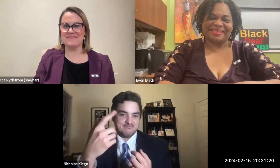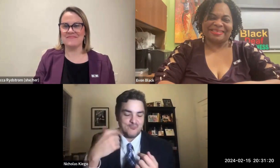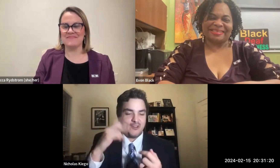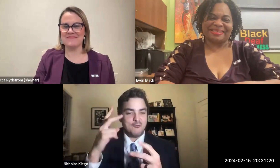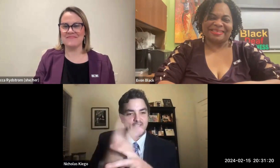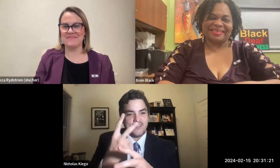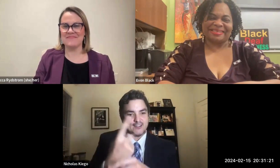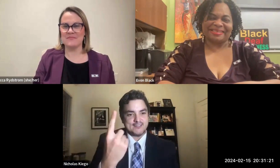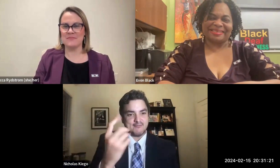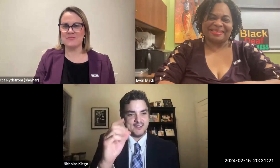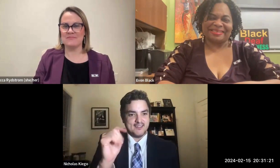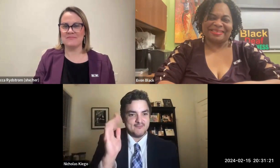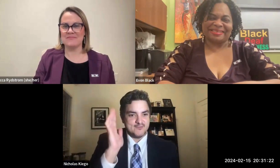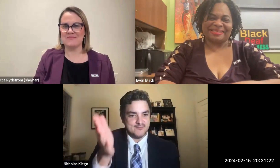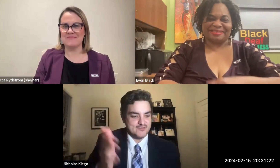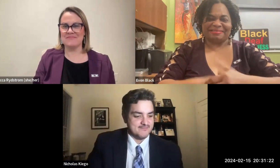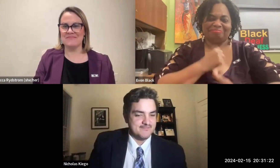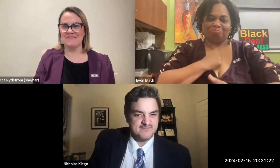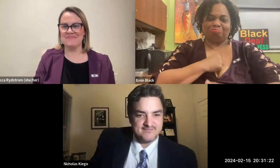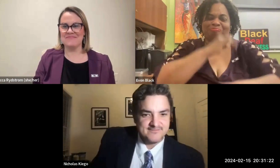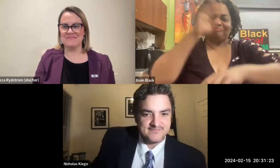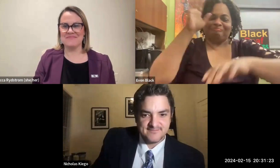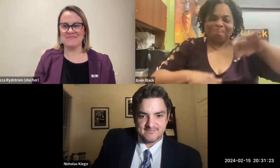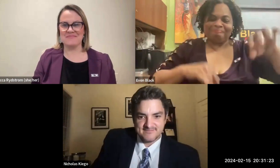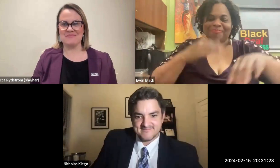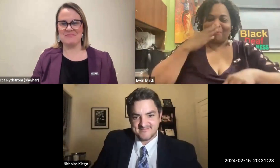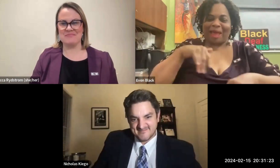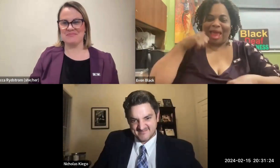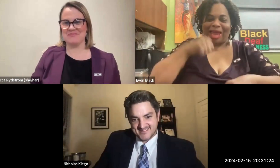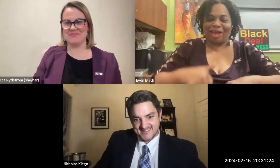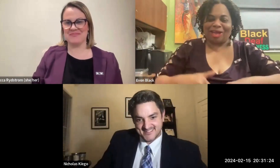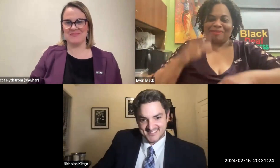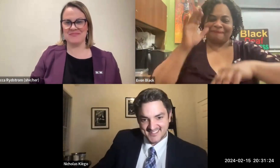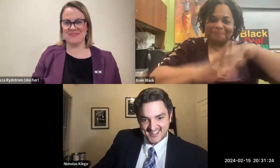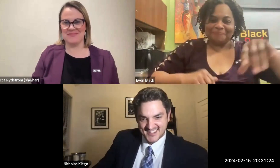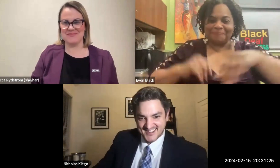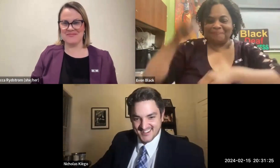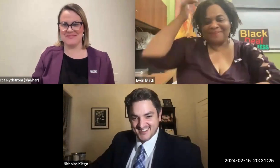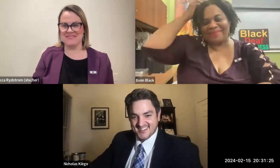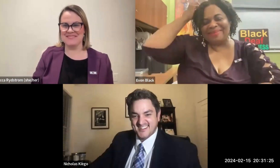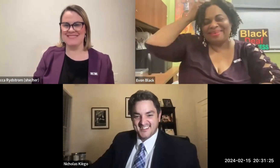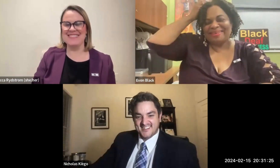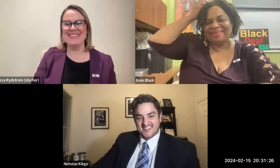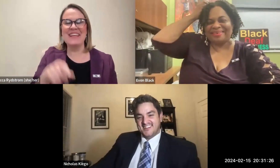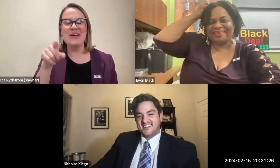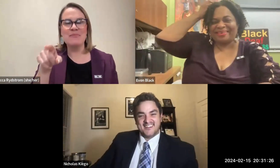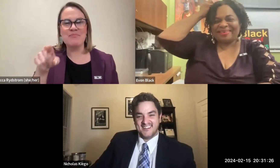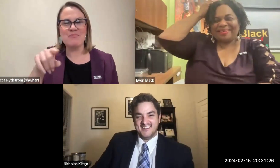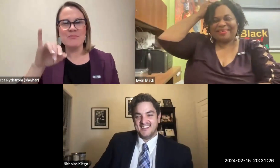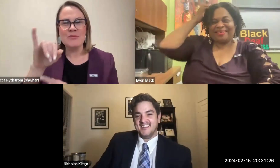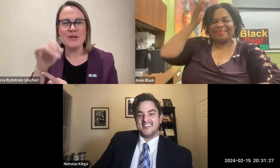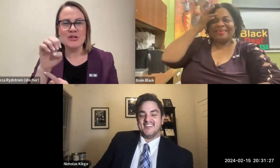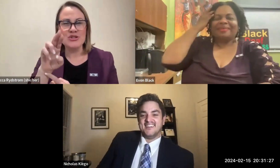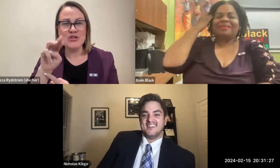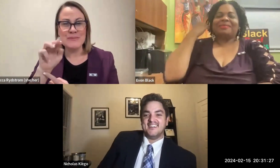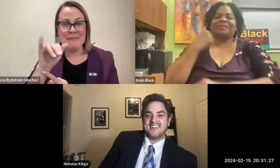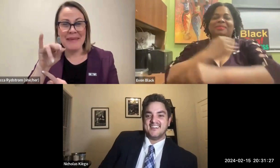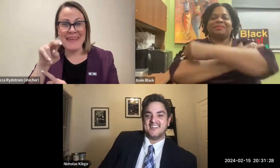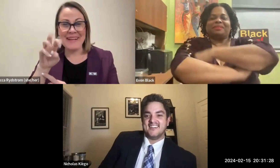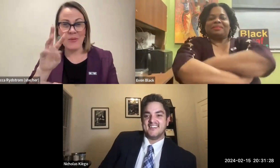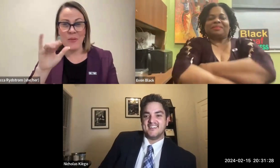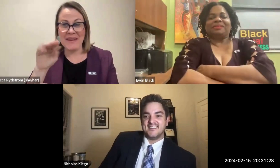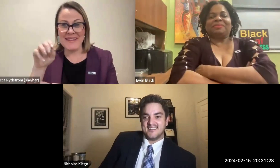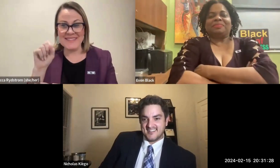left. So yes, we will definitely figure something out. Okay, well, look at me getting in trouble.